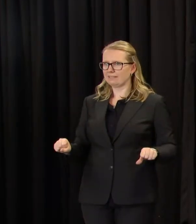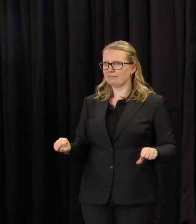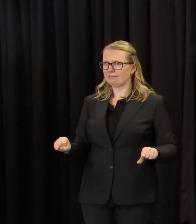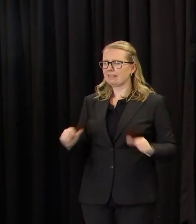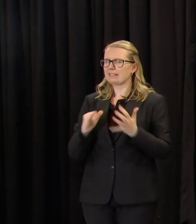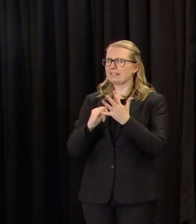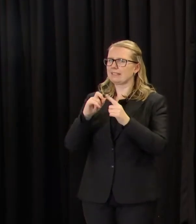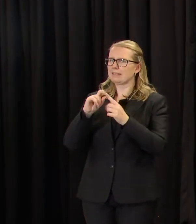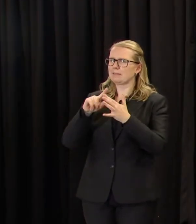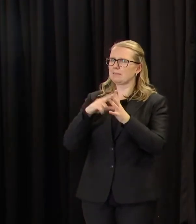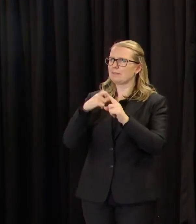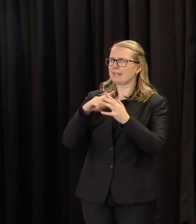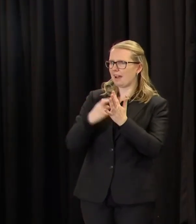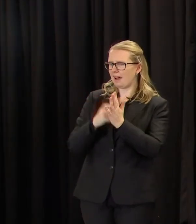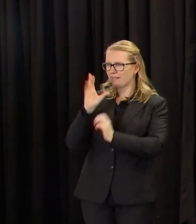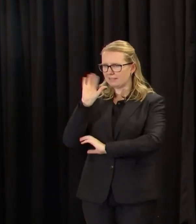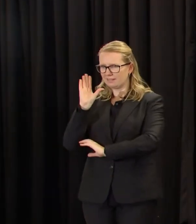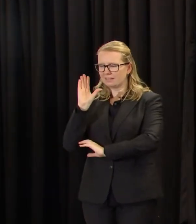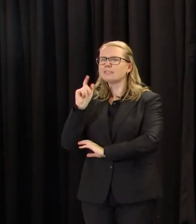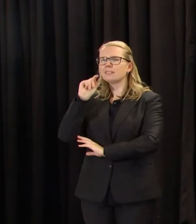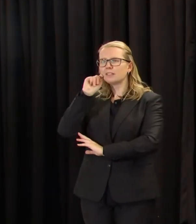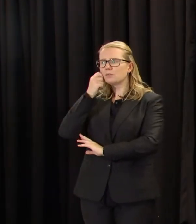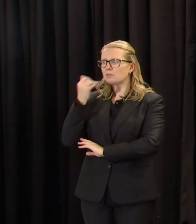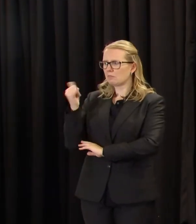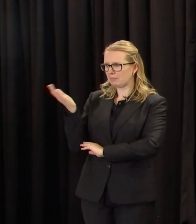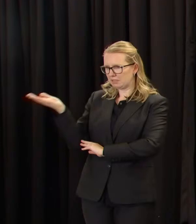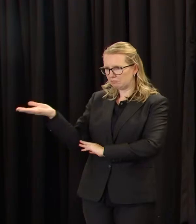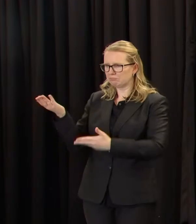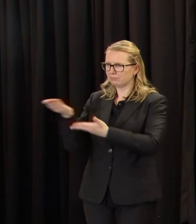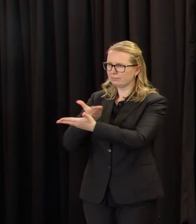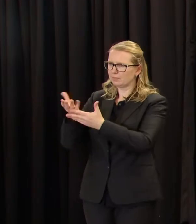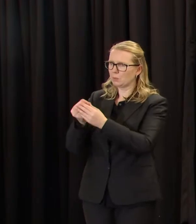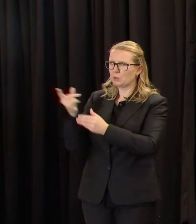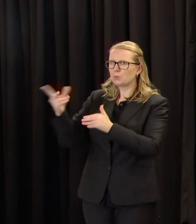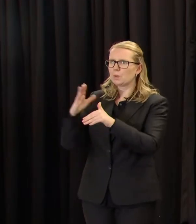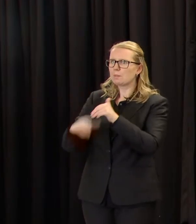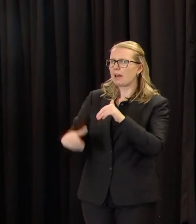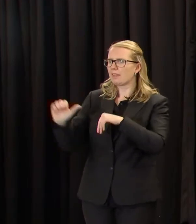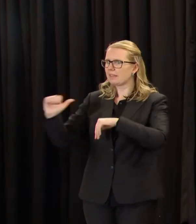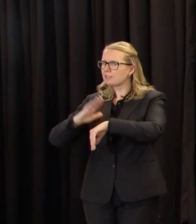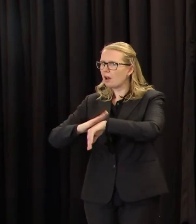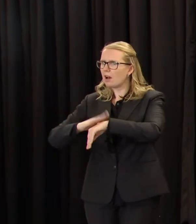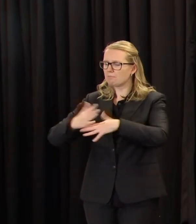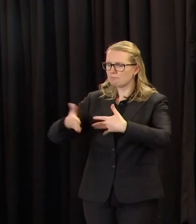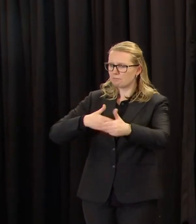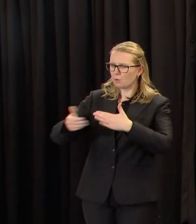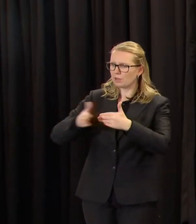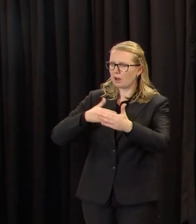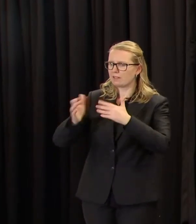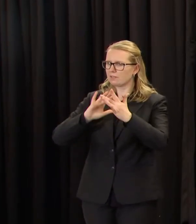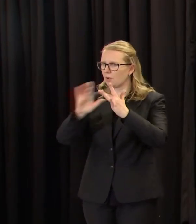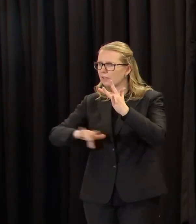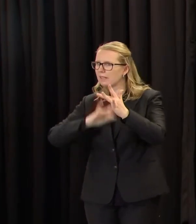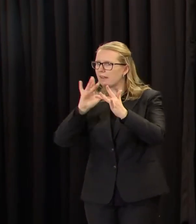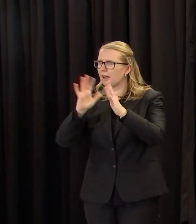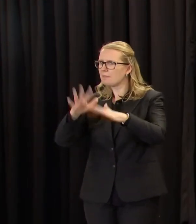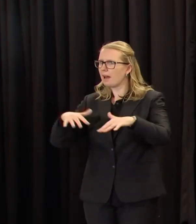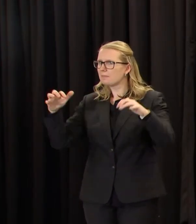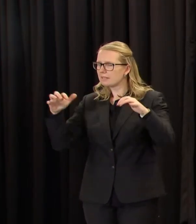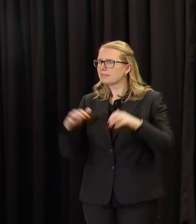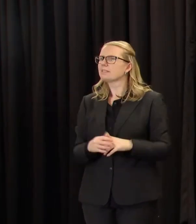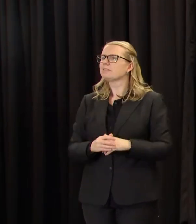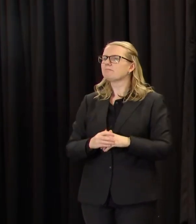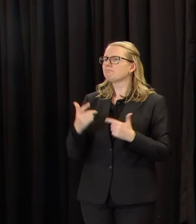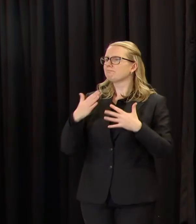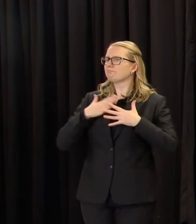Speaker, and I'm sure they're only too happy to talk to you about all the time they've got to devote to a virtual Parliament. I don't have time to do